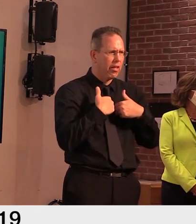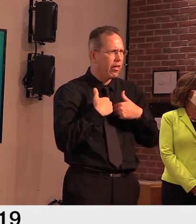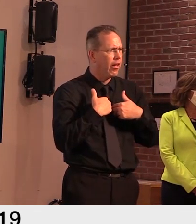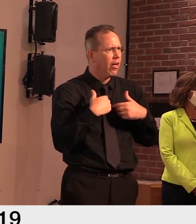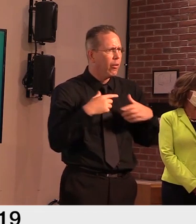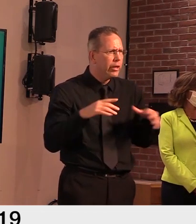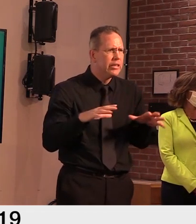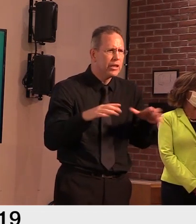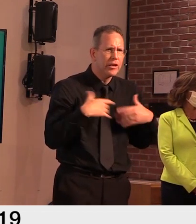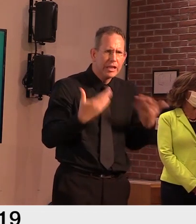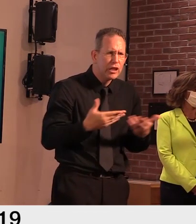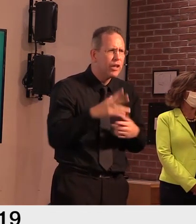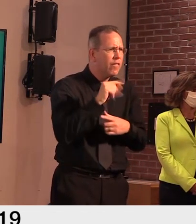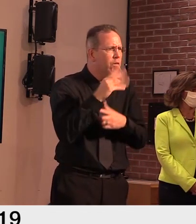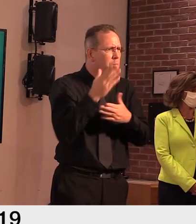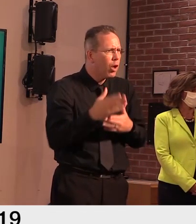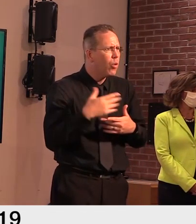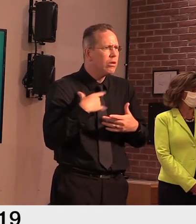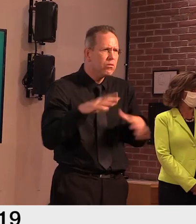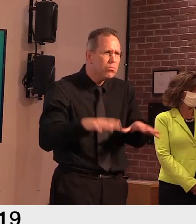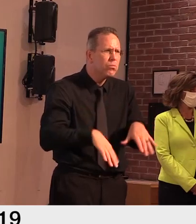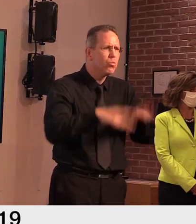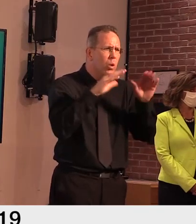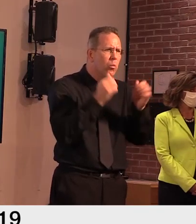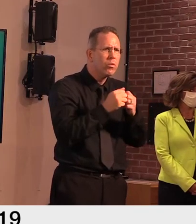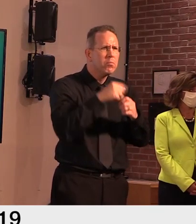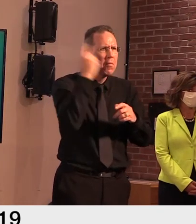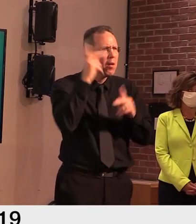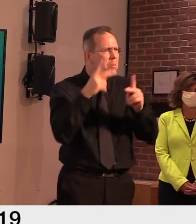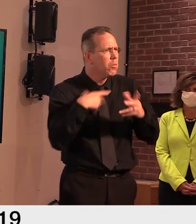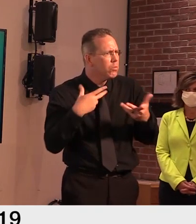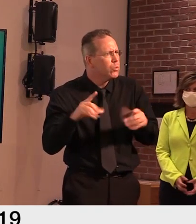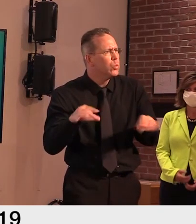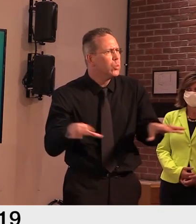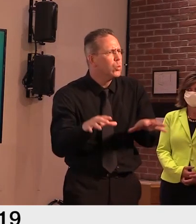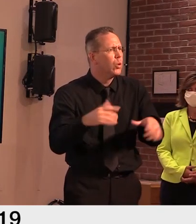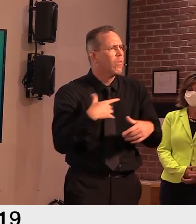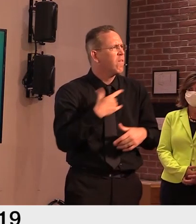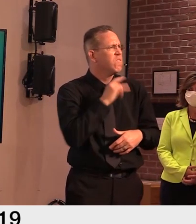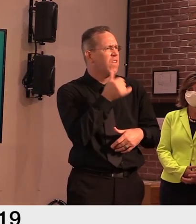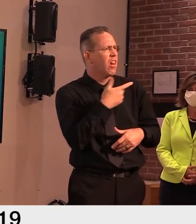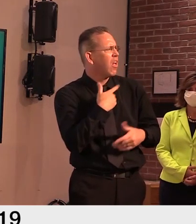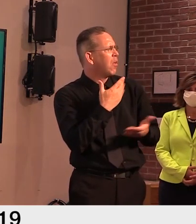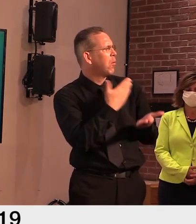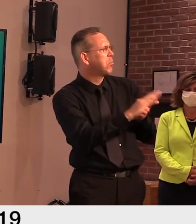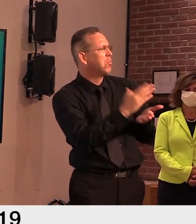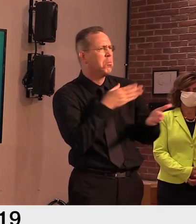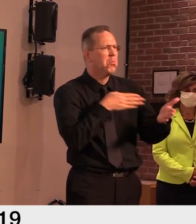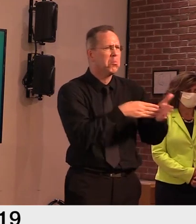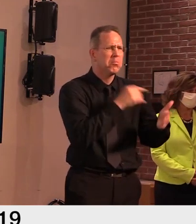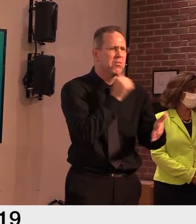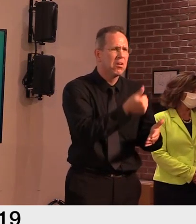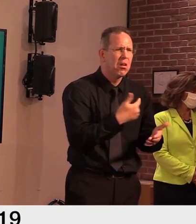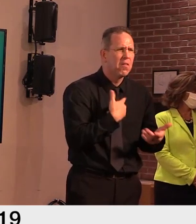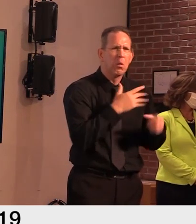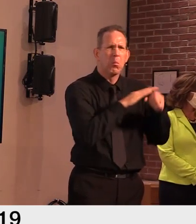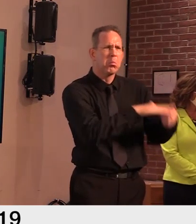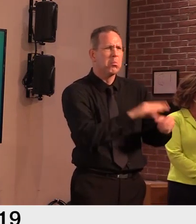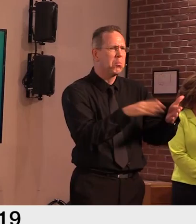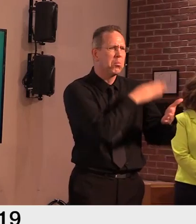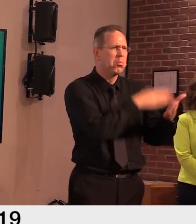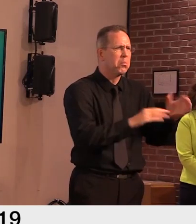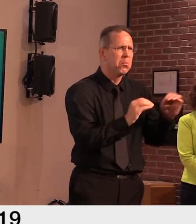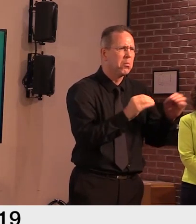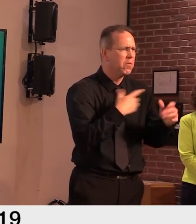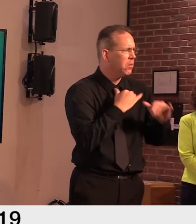been out and grew up with people of color and worked with people of color, and where the only thing that mattered was if